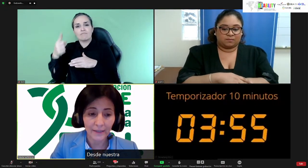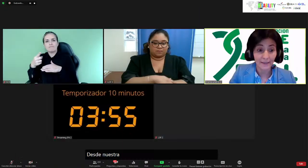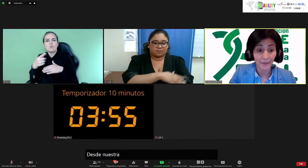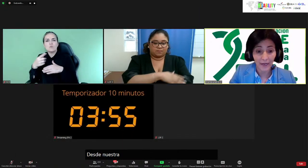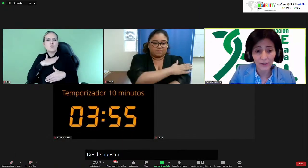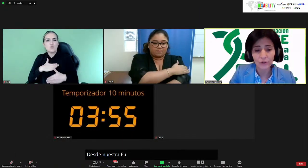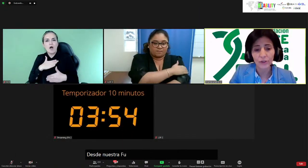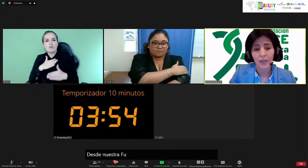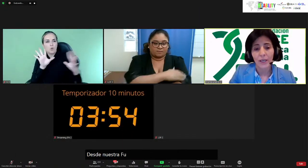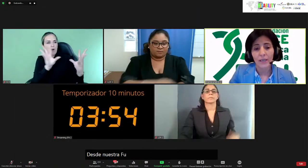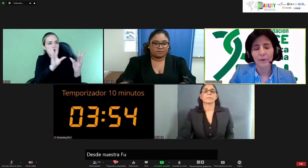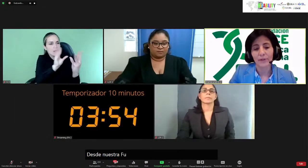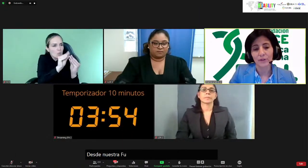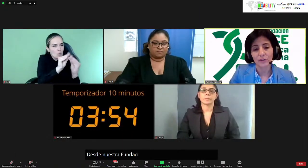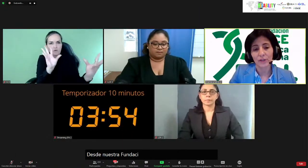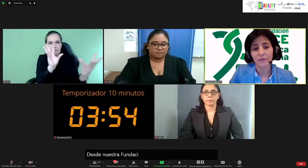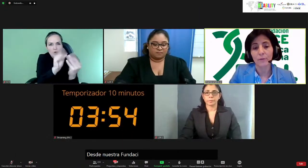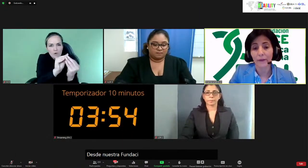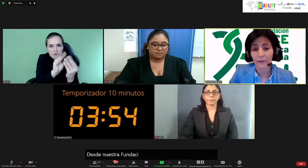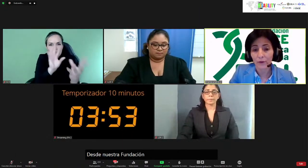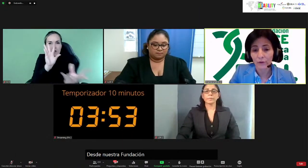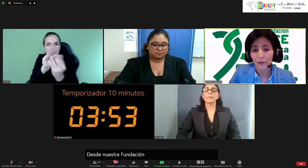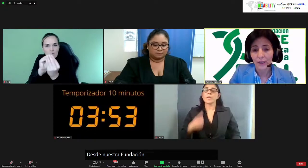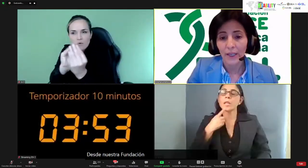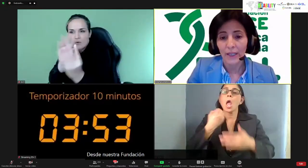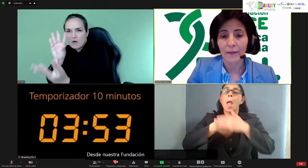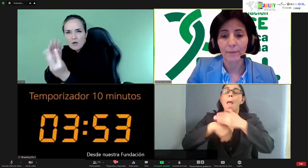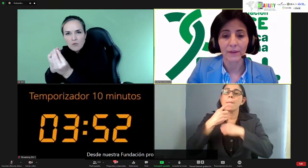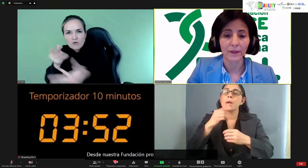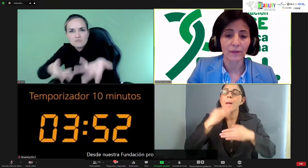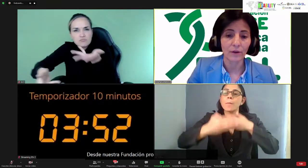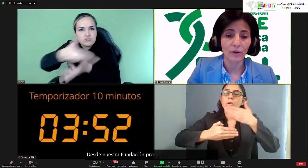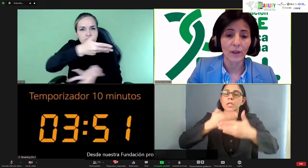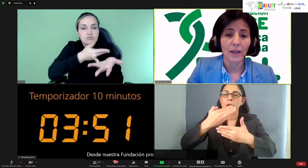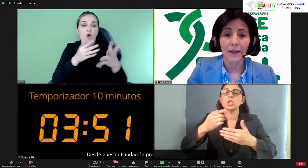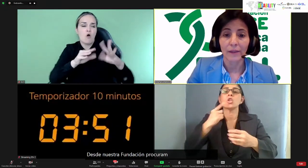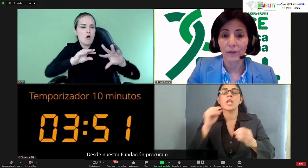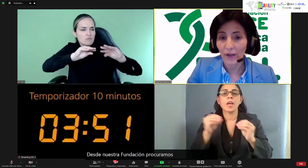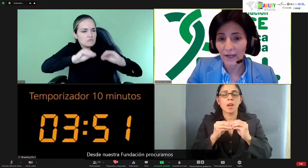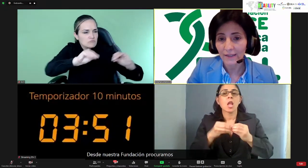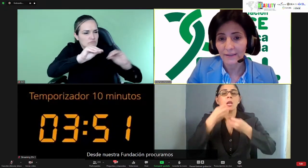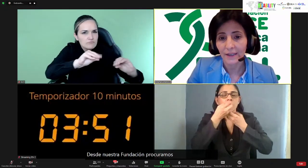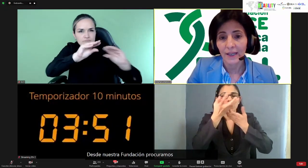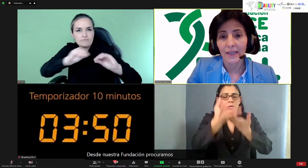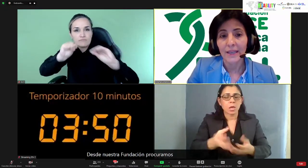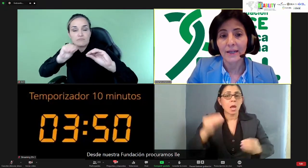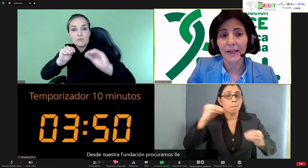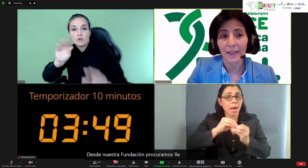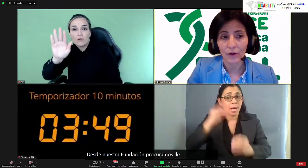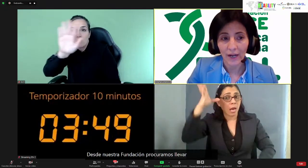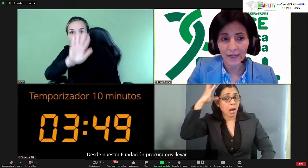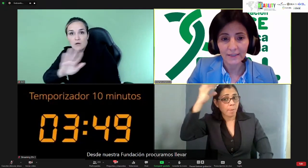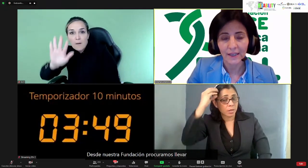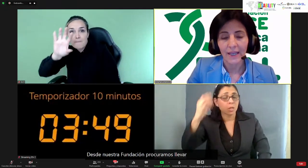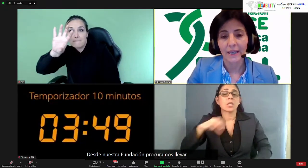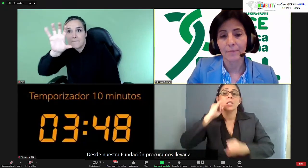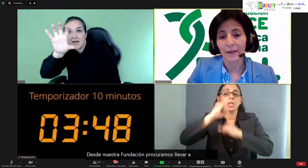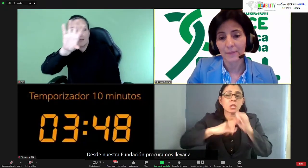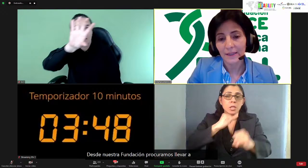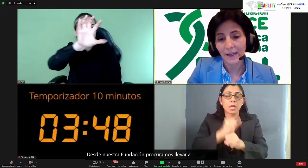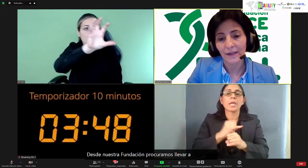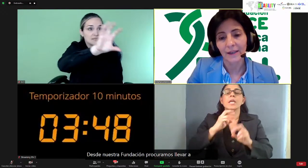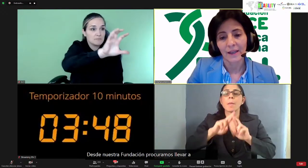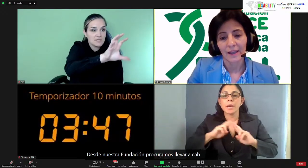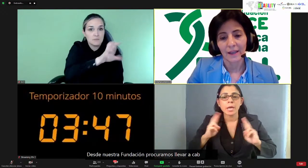carry out seminars encounters and training process nations